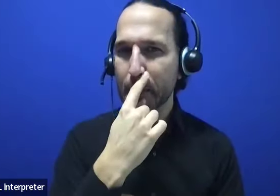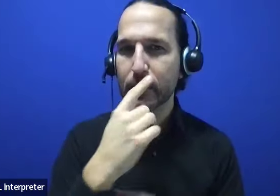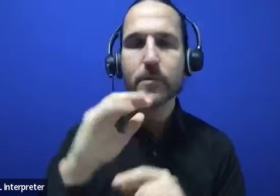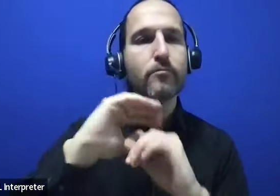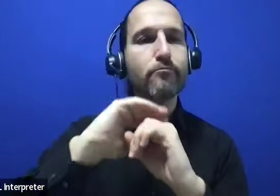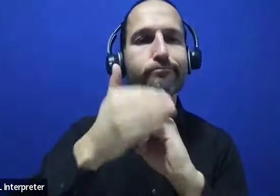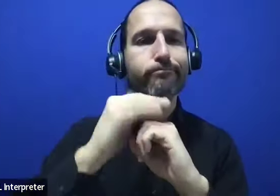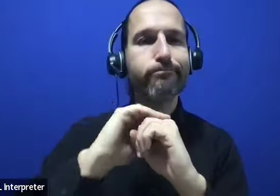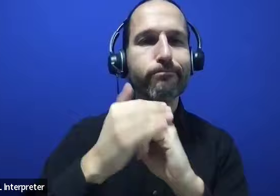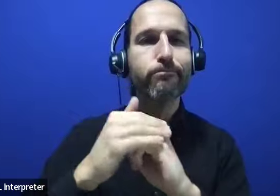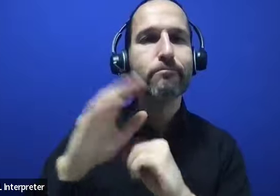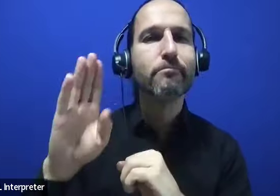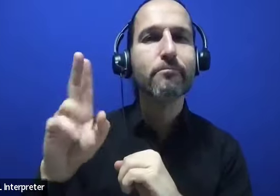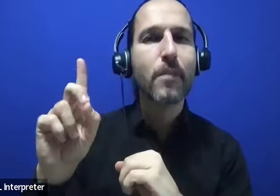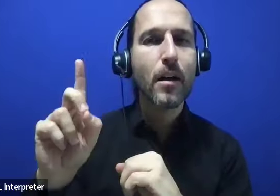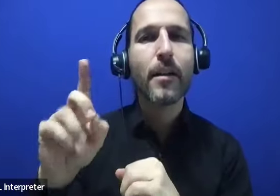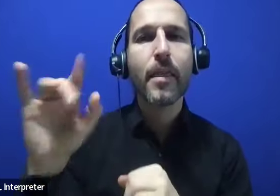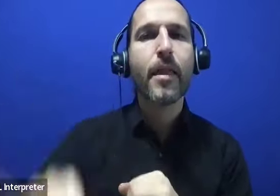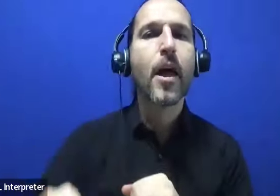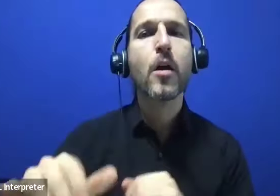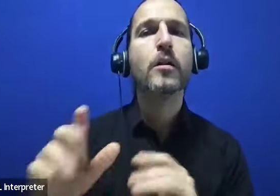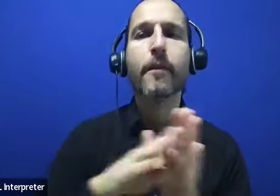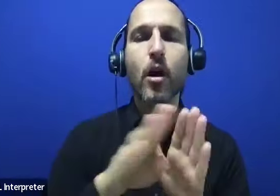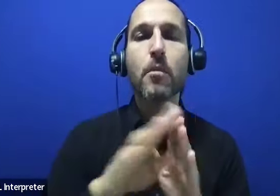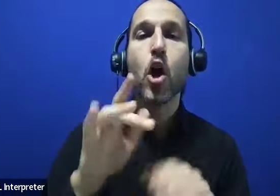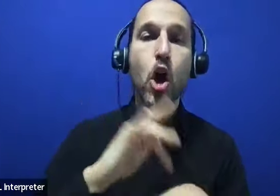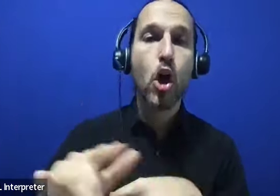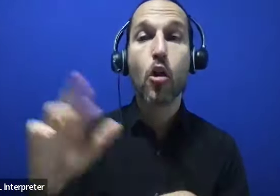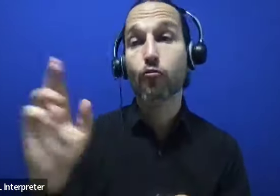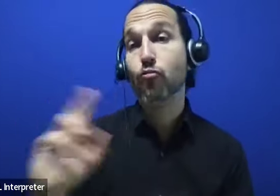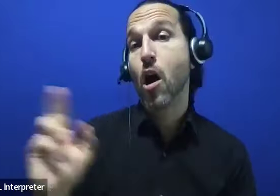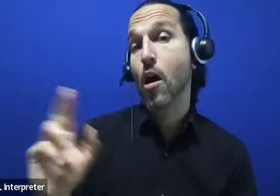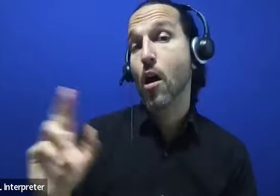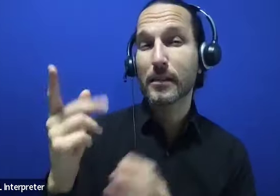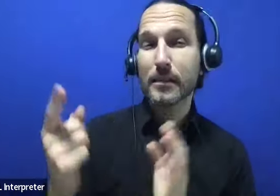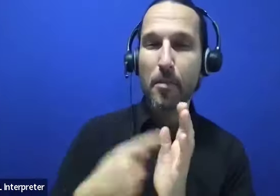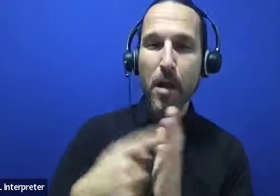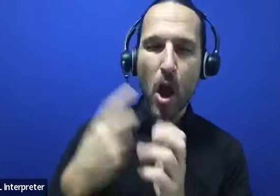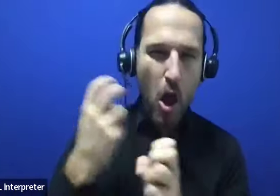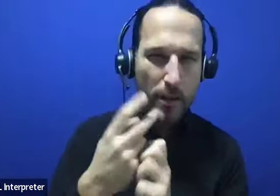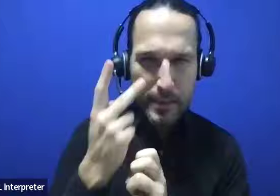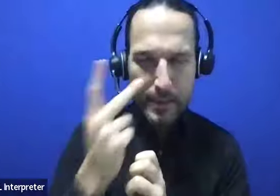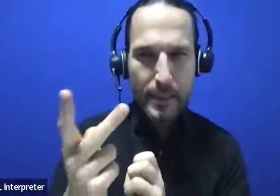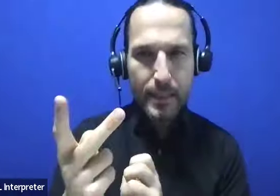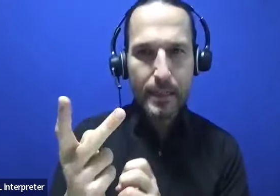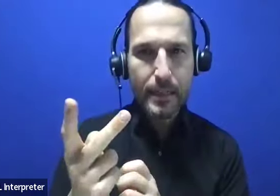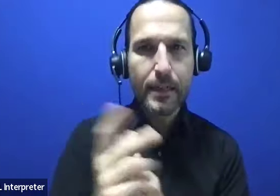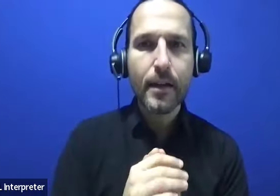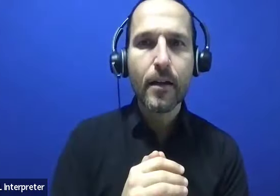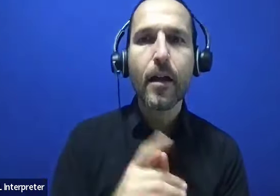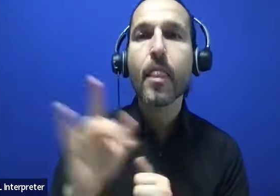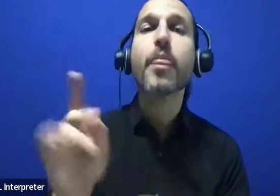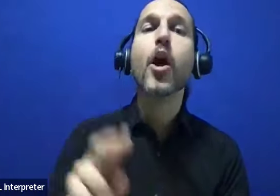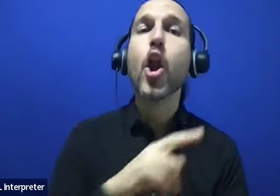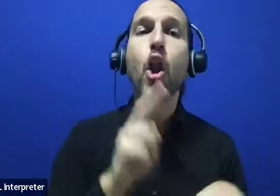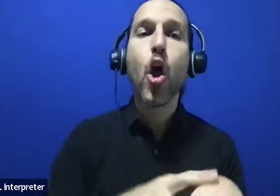develop early before the child is born. On the right, and maybe a little bit hard to see, I don't know if my pointer will work, are